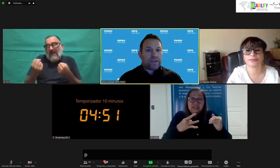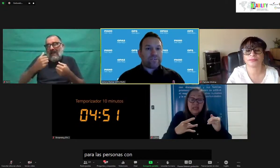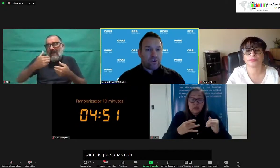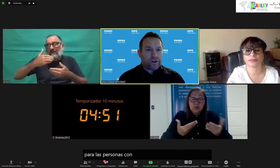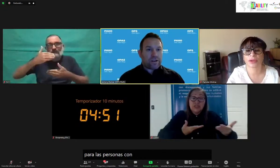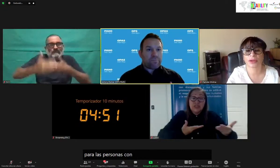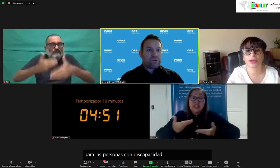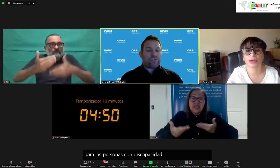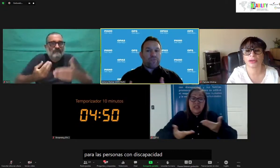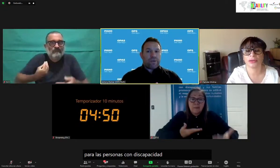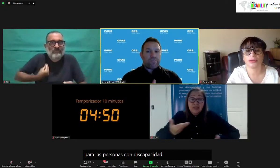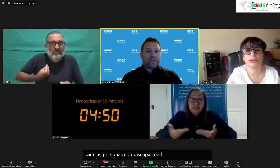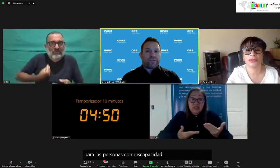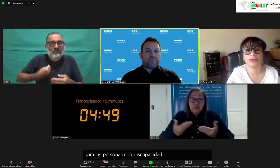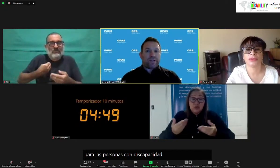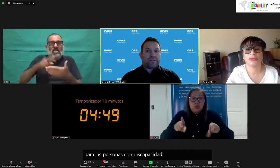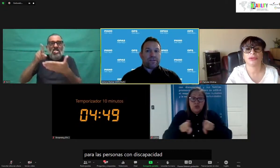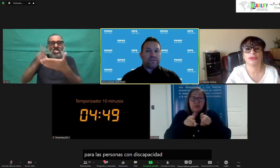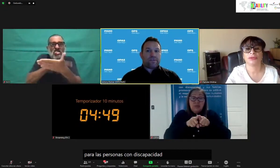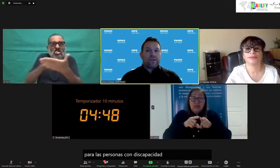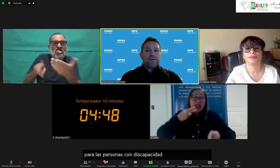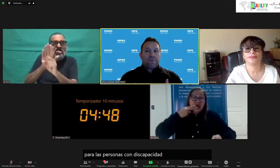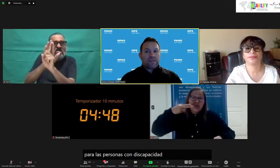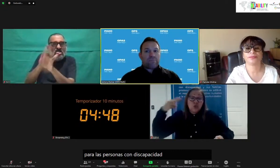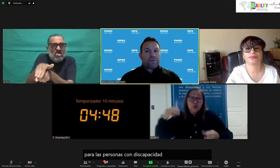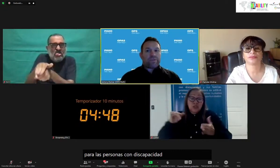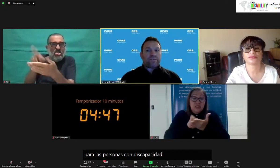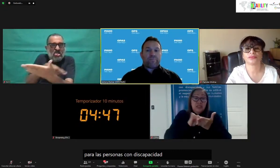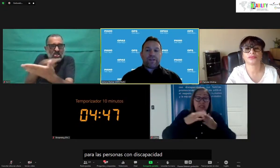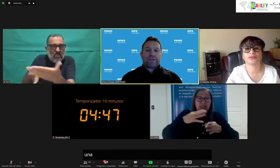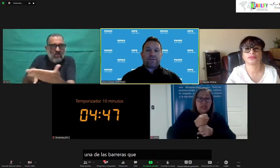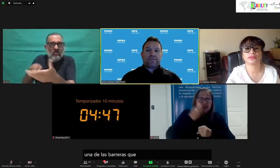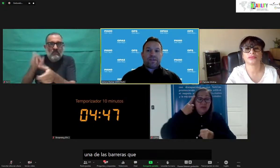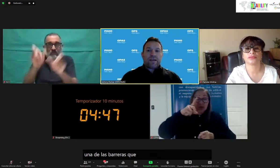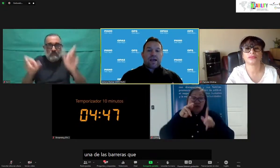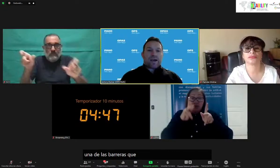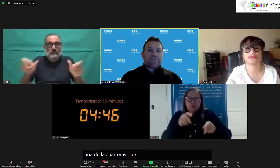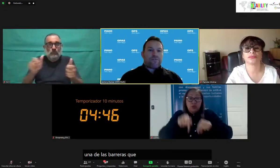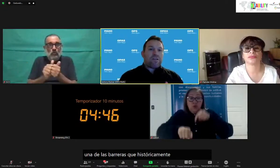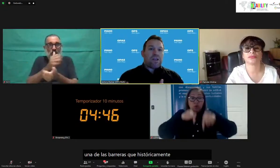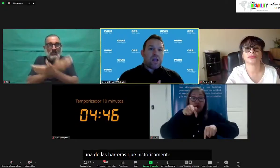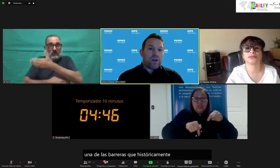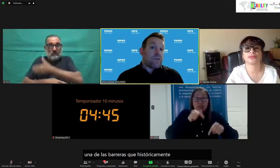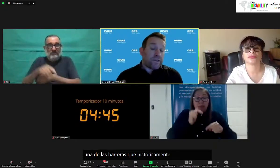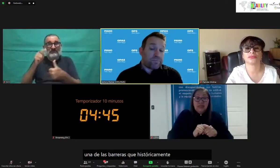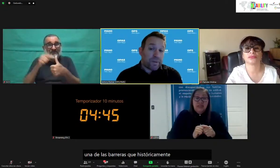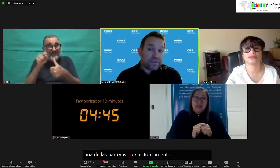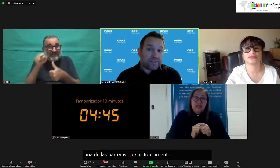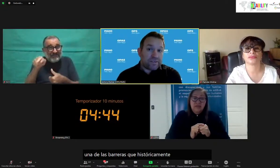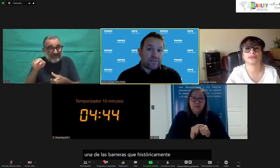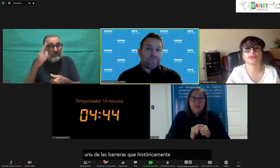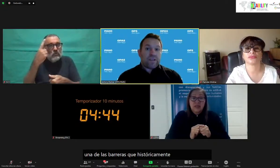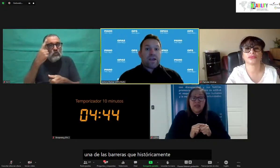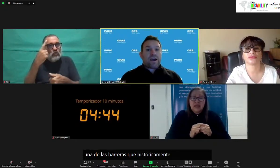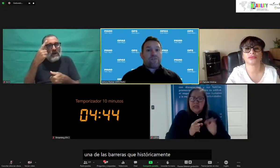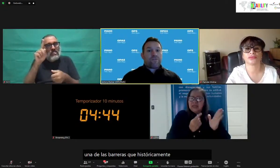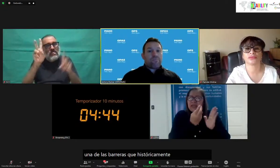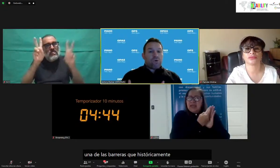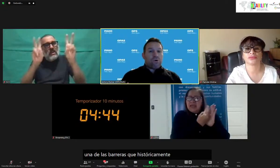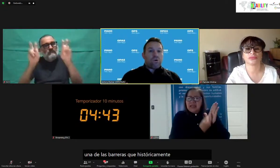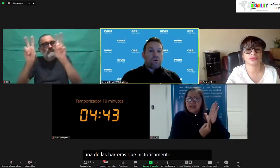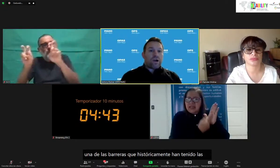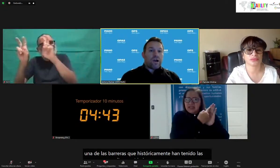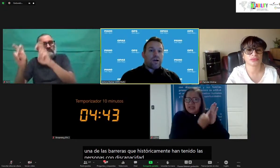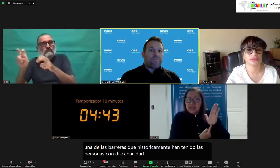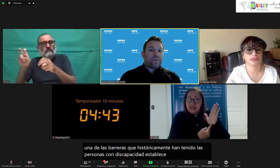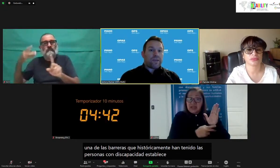been historically put up for people with disabilities mean that people with disabilities have lower life expectancies have